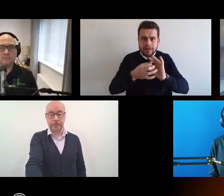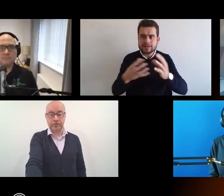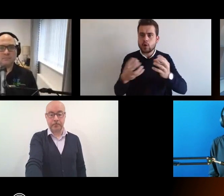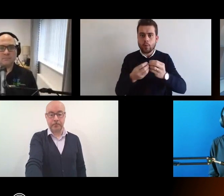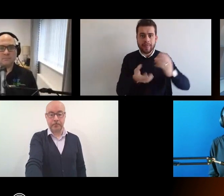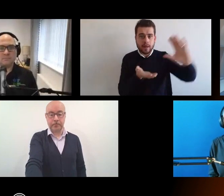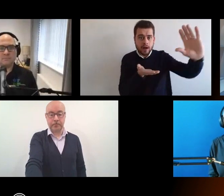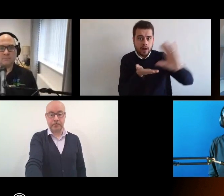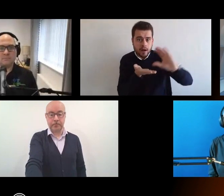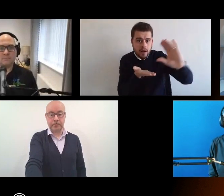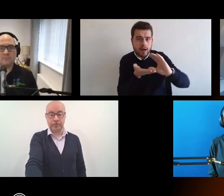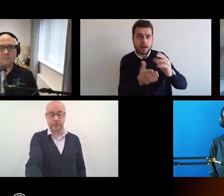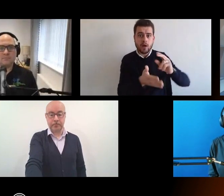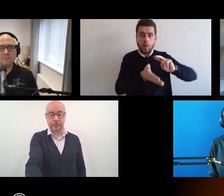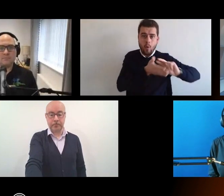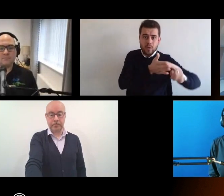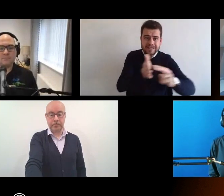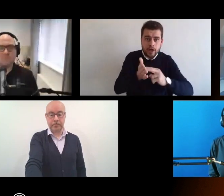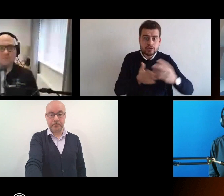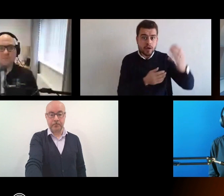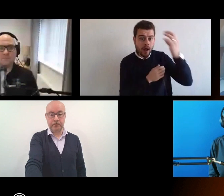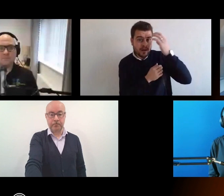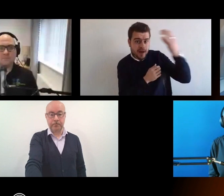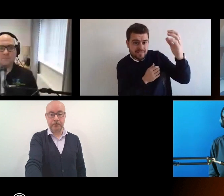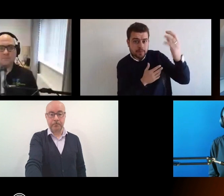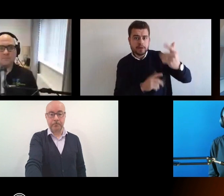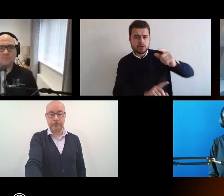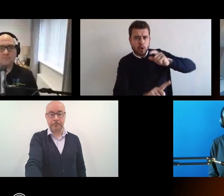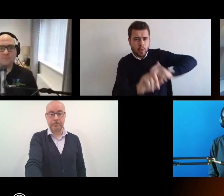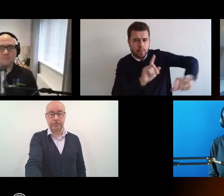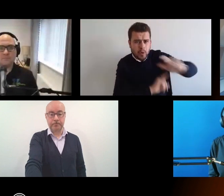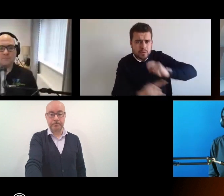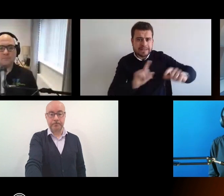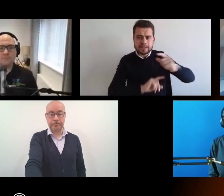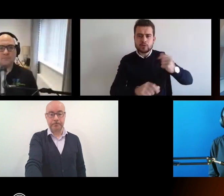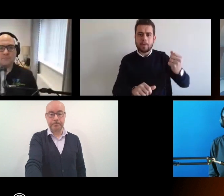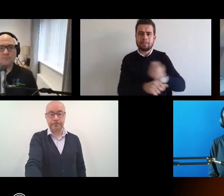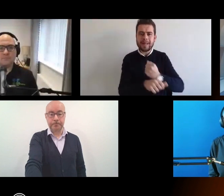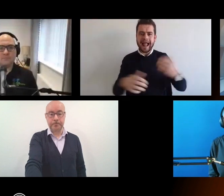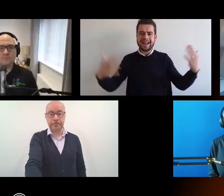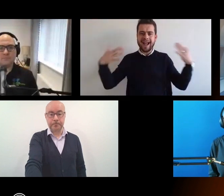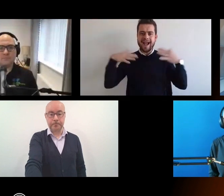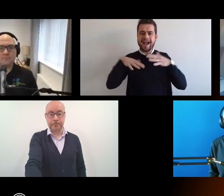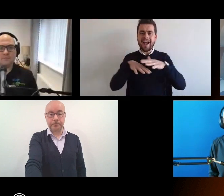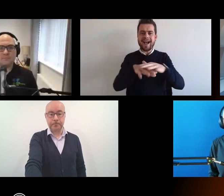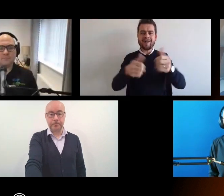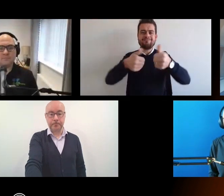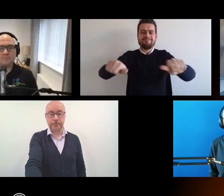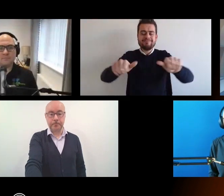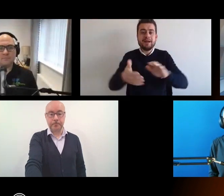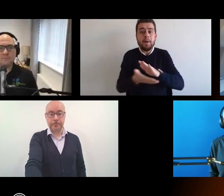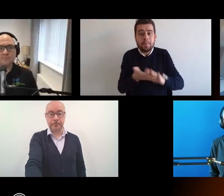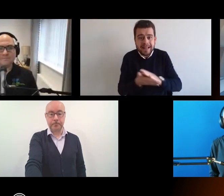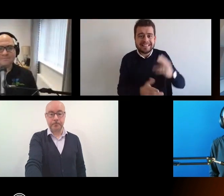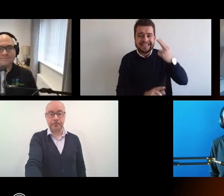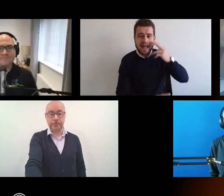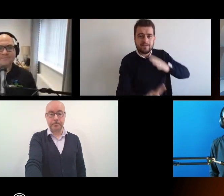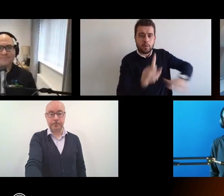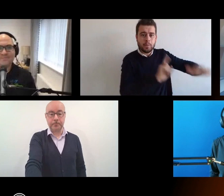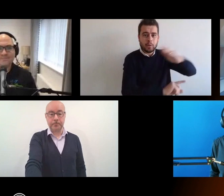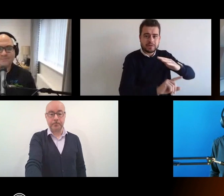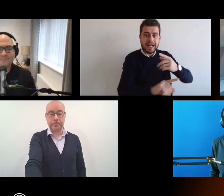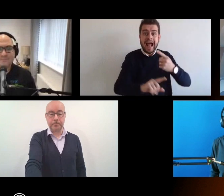deaf communities who want to interact with them. And so I look at community organizations and